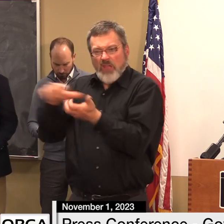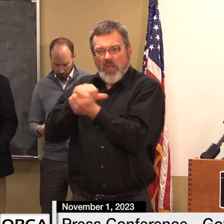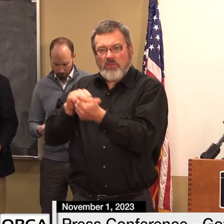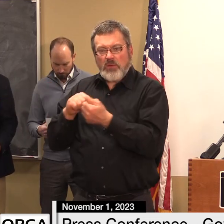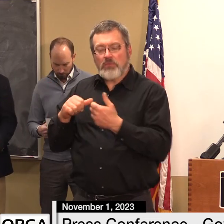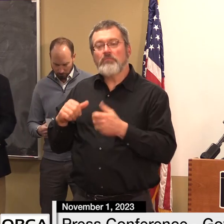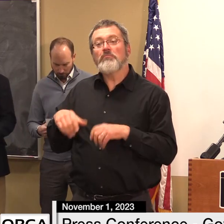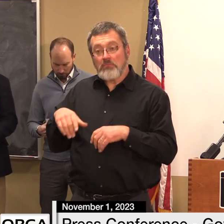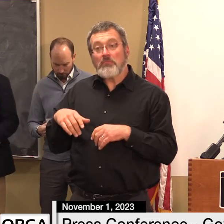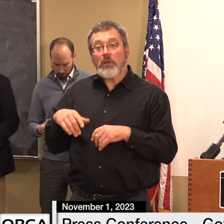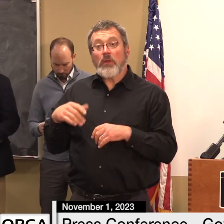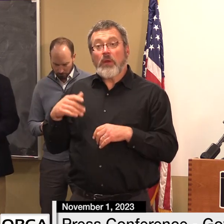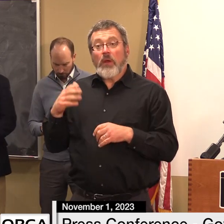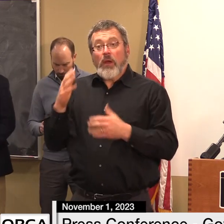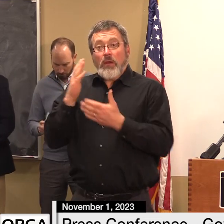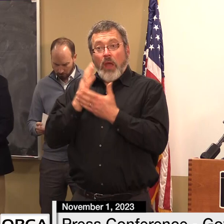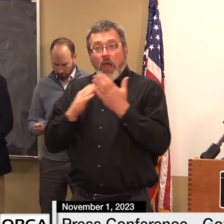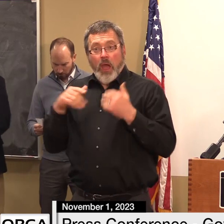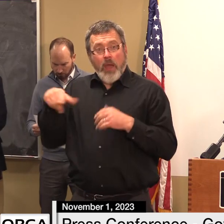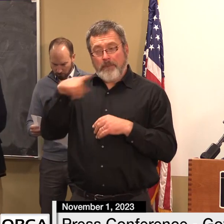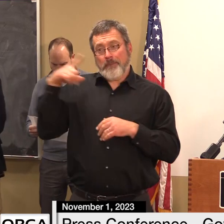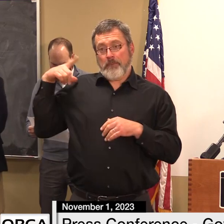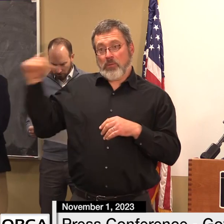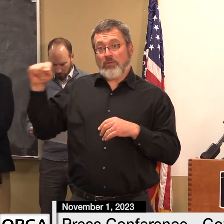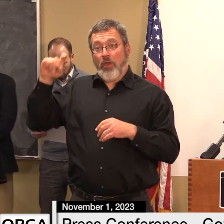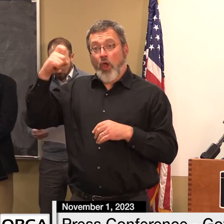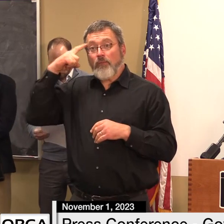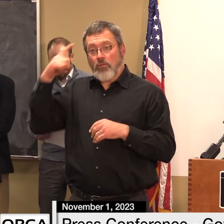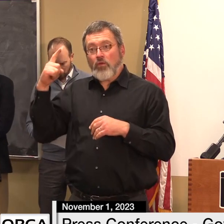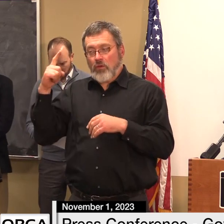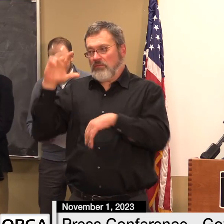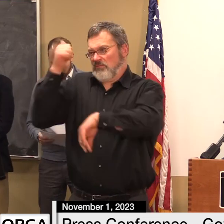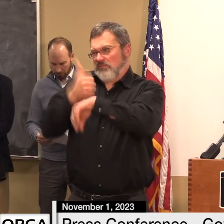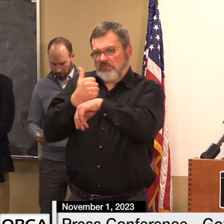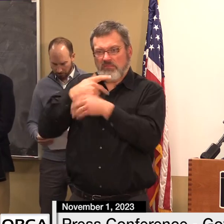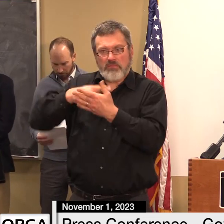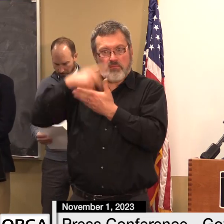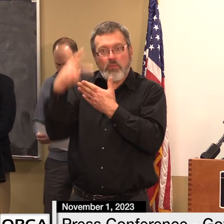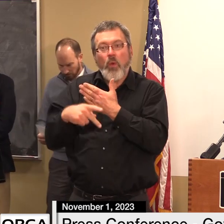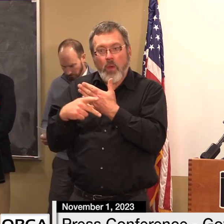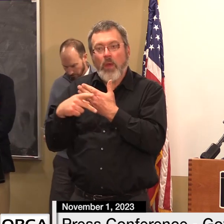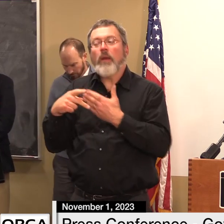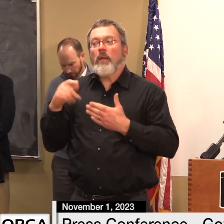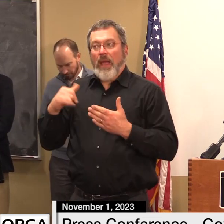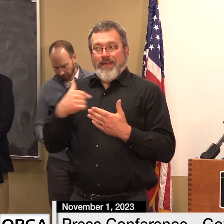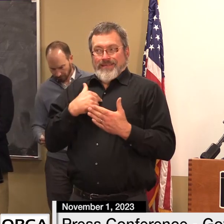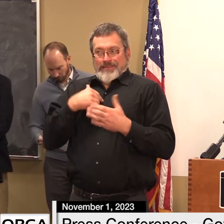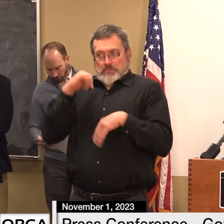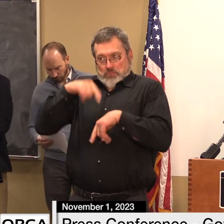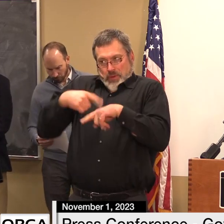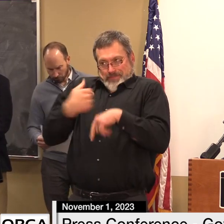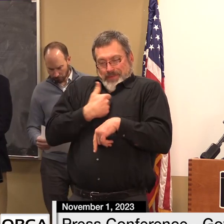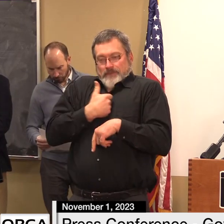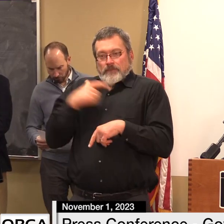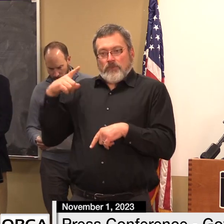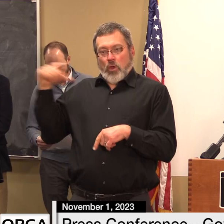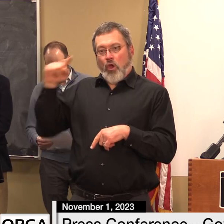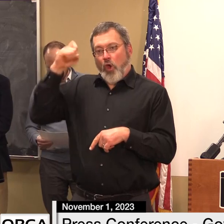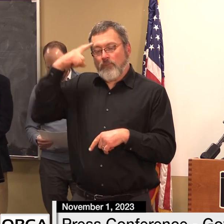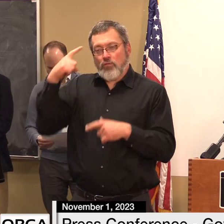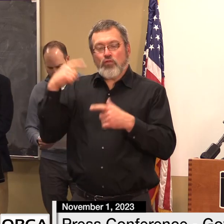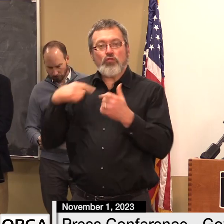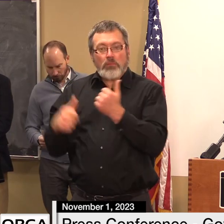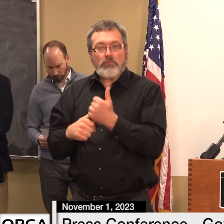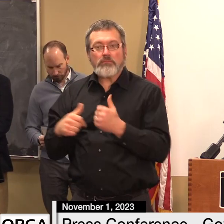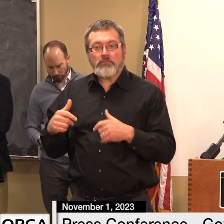program when I was Lieutenant Governor after Tropical Storm Irene, where we deconstructed and removed condemned units at no